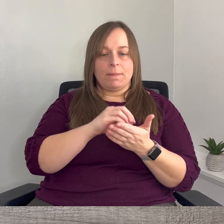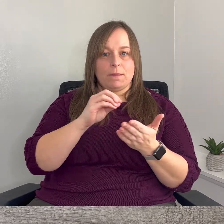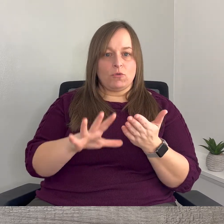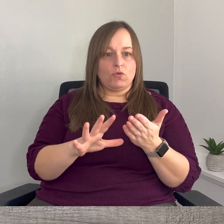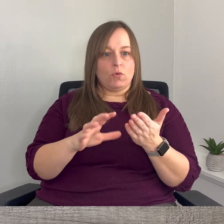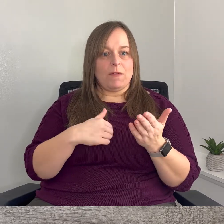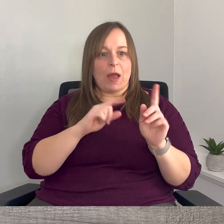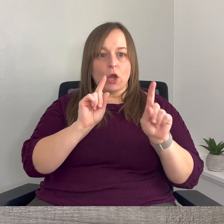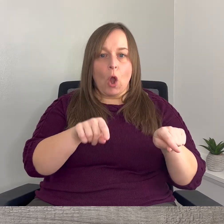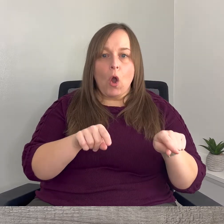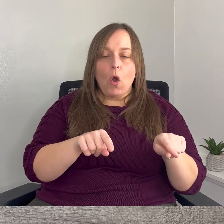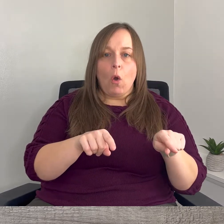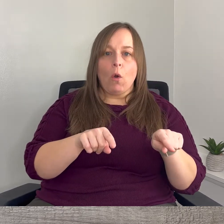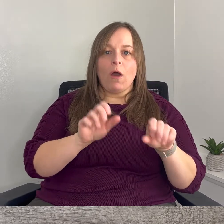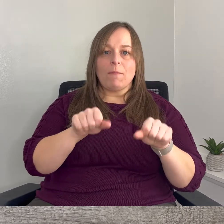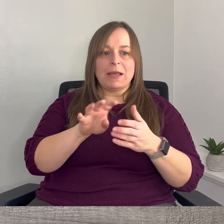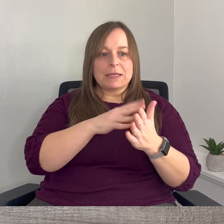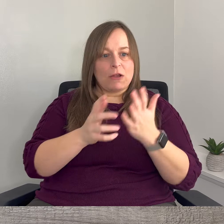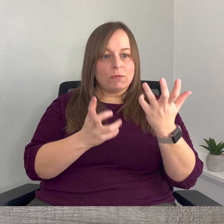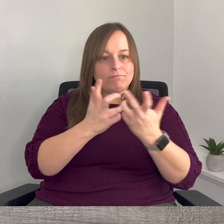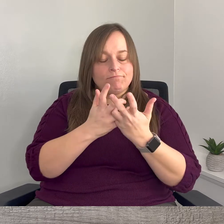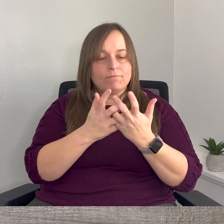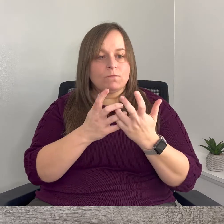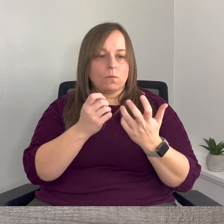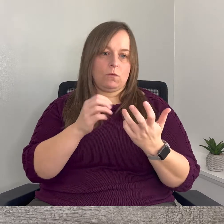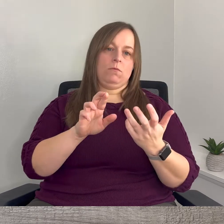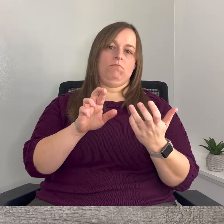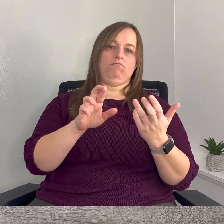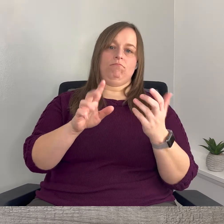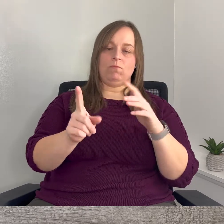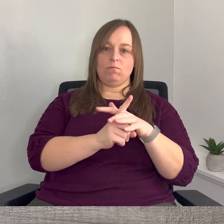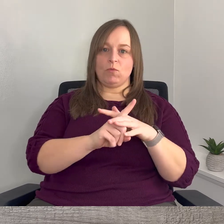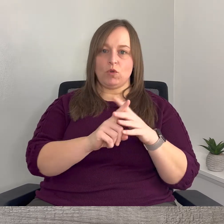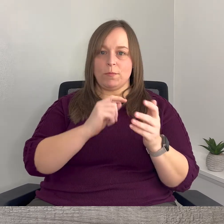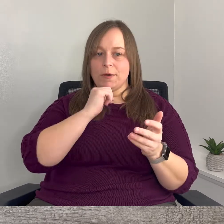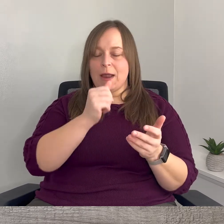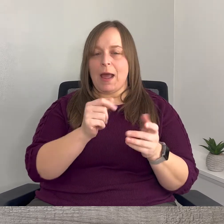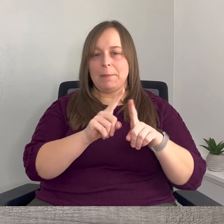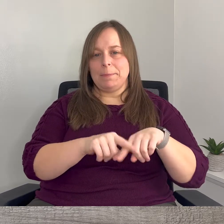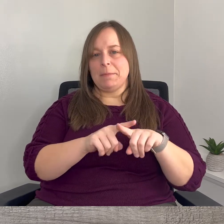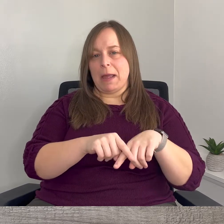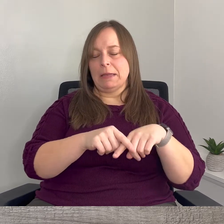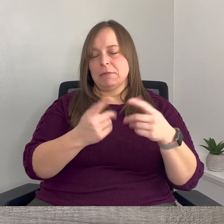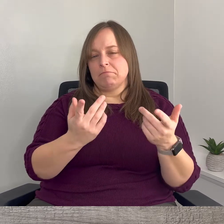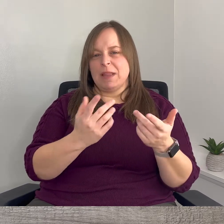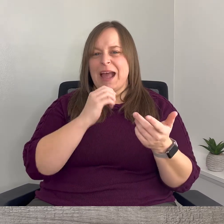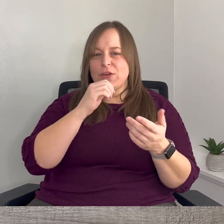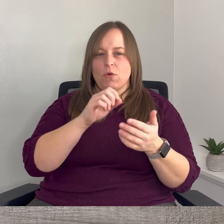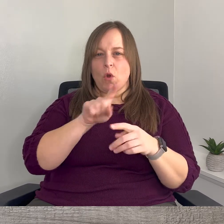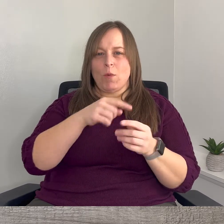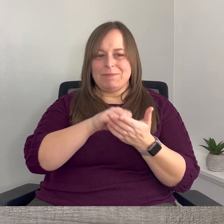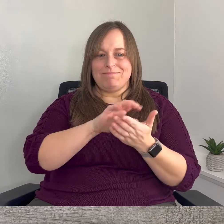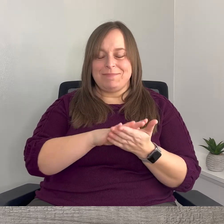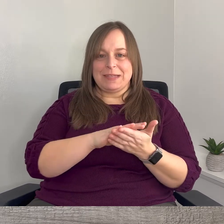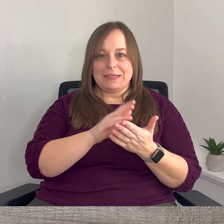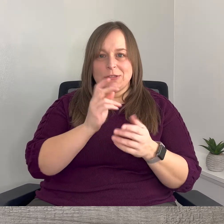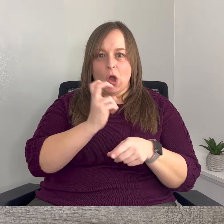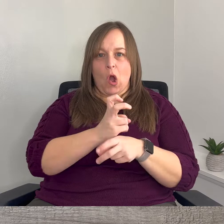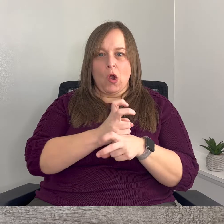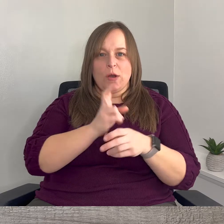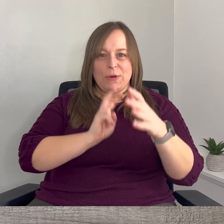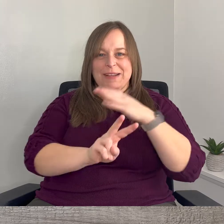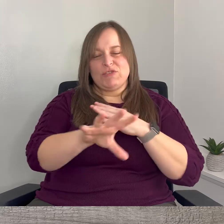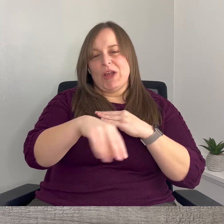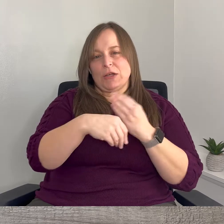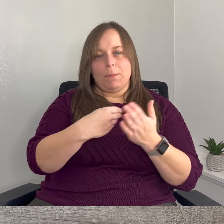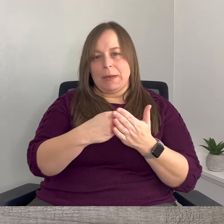I end up going or if the student goes. So I don't really always put it